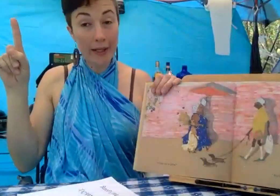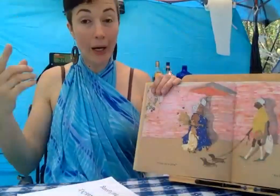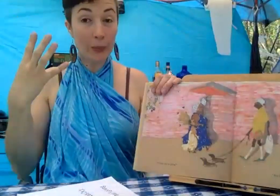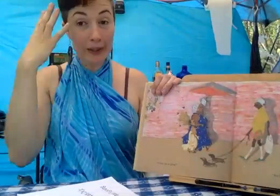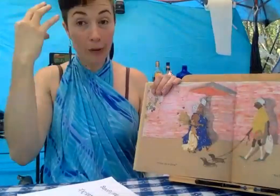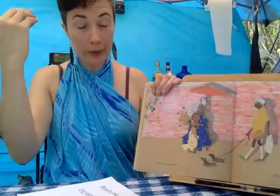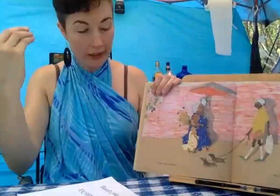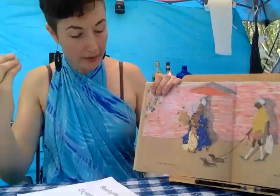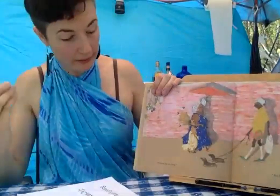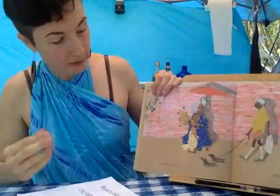"Where are we going?"